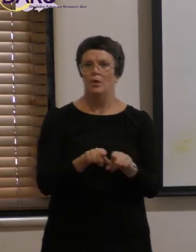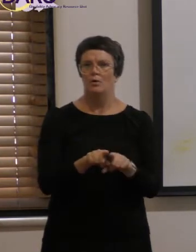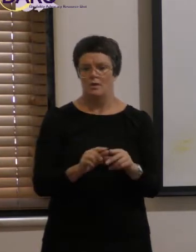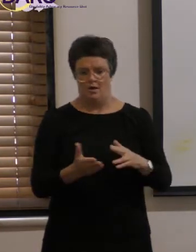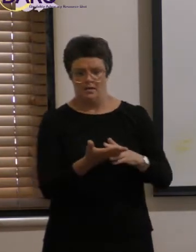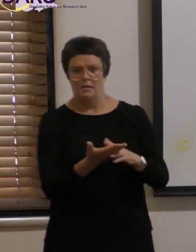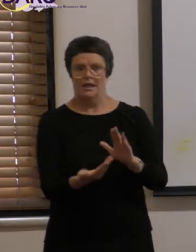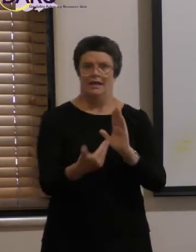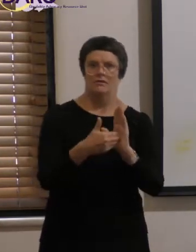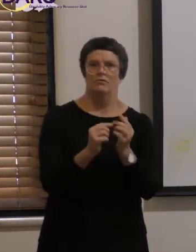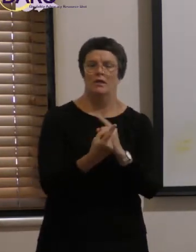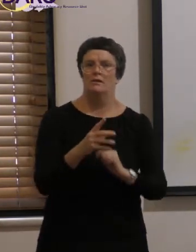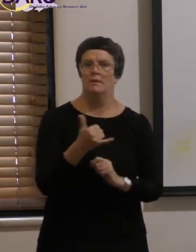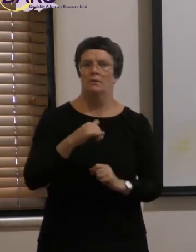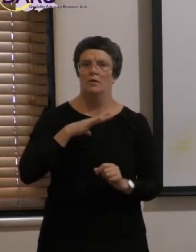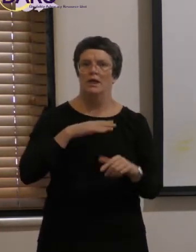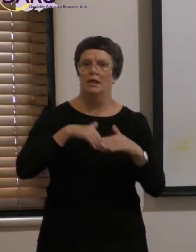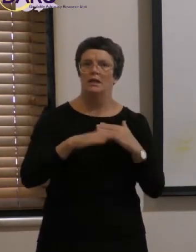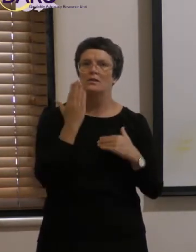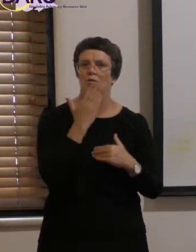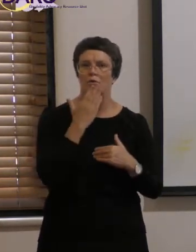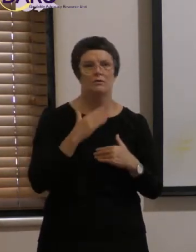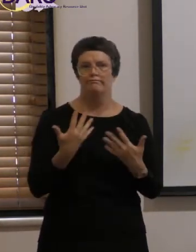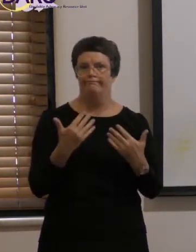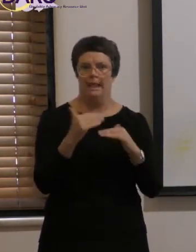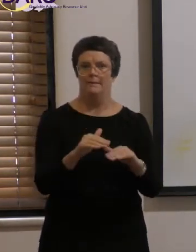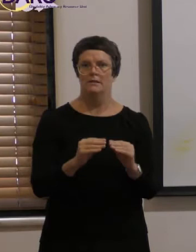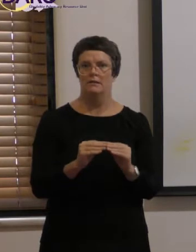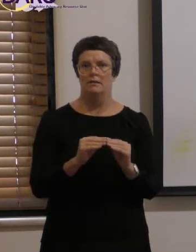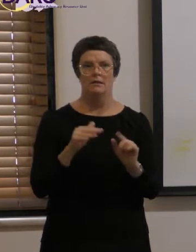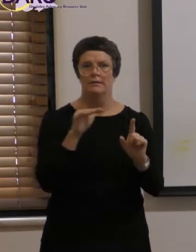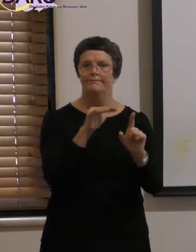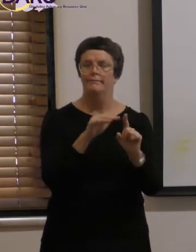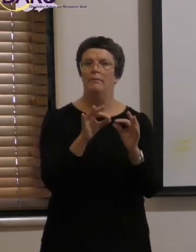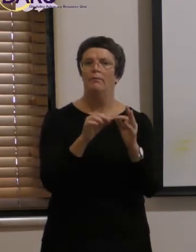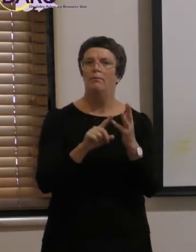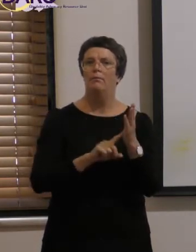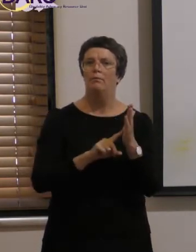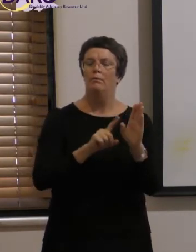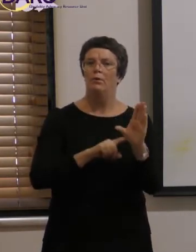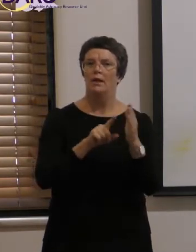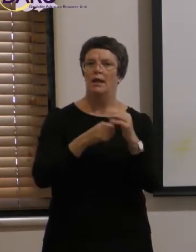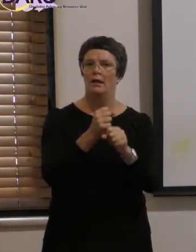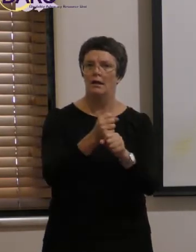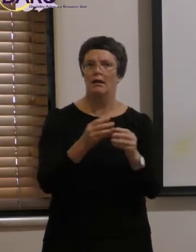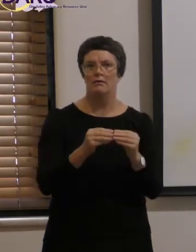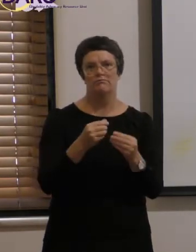need in a school or a child may need in a school. Bullying, very common experience, which I'll talk about later.